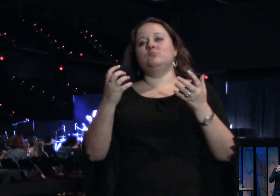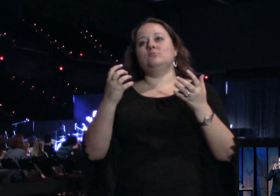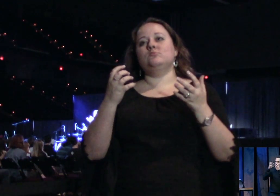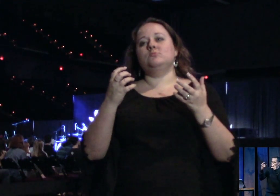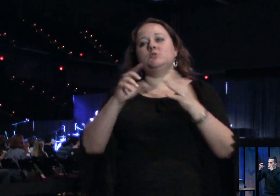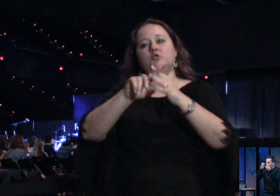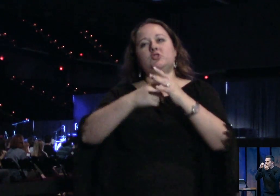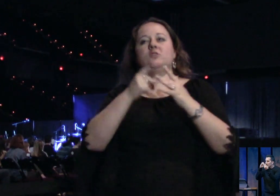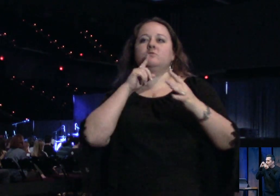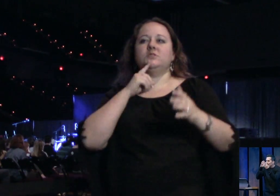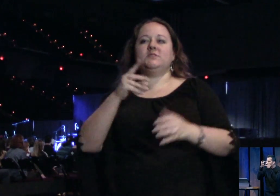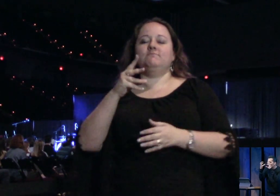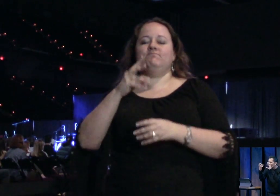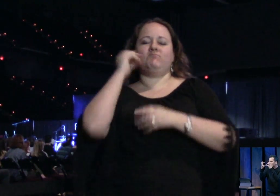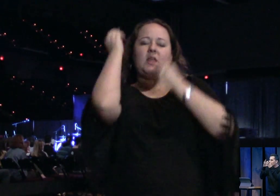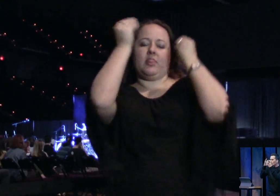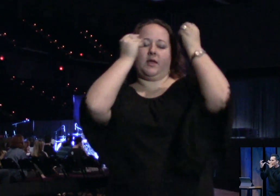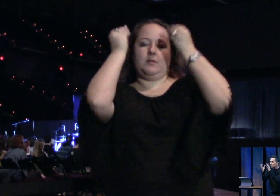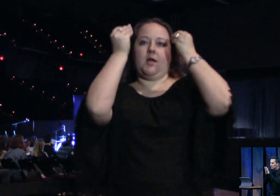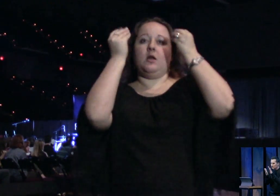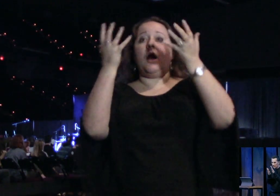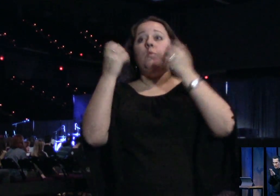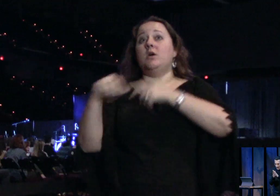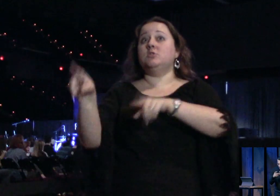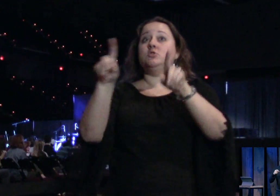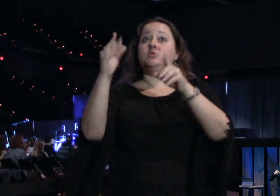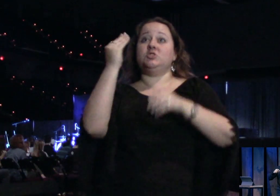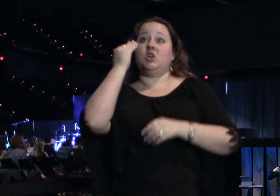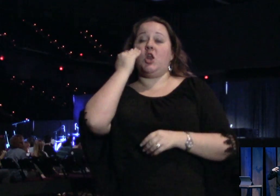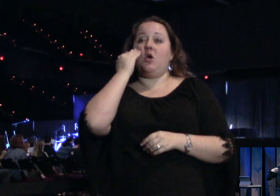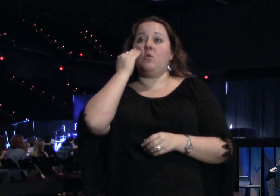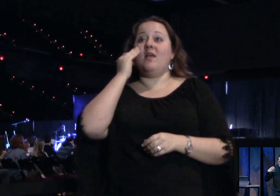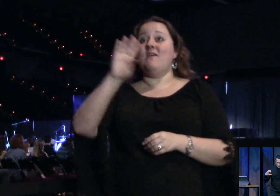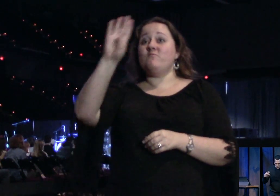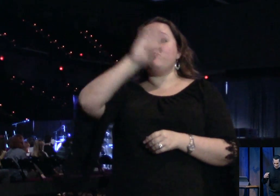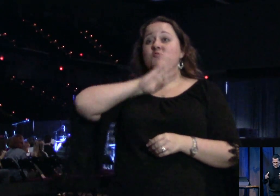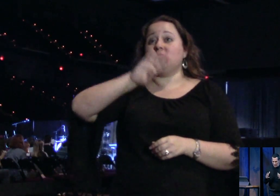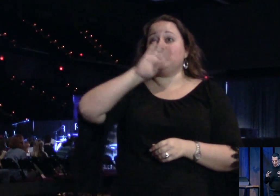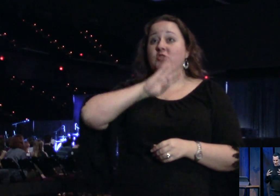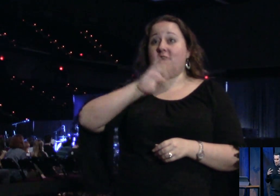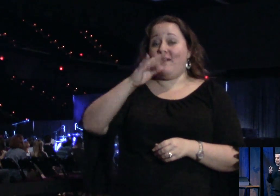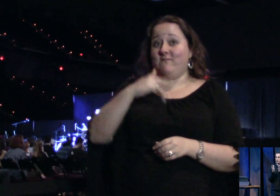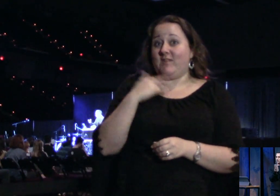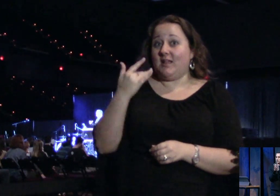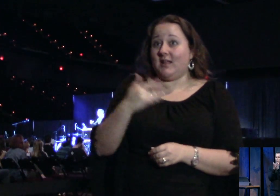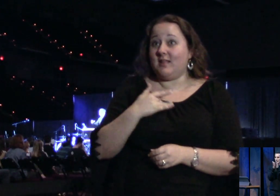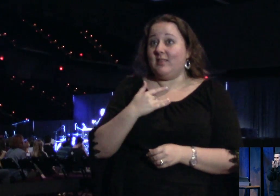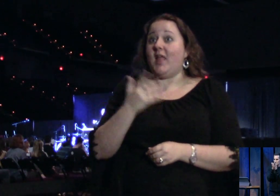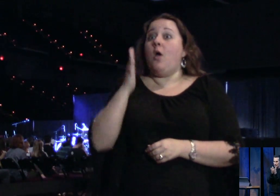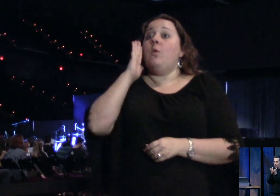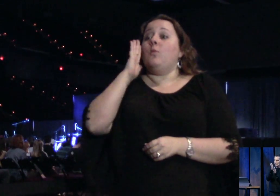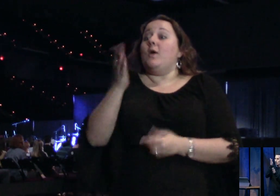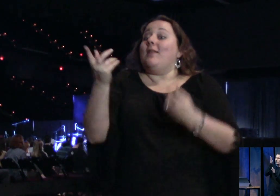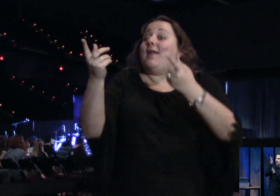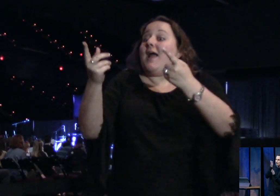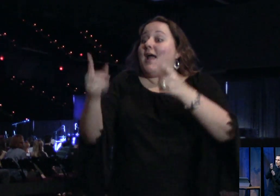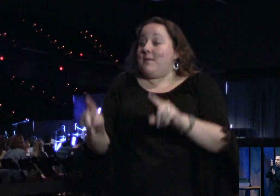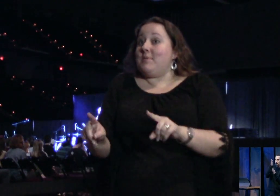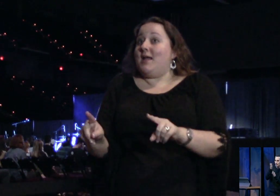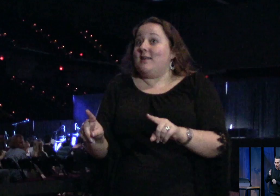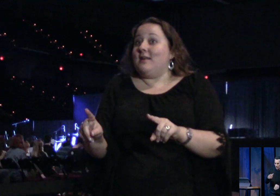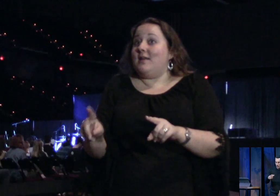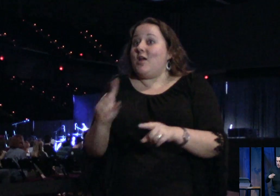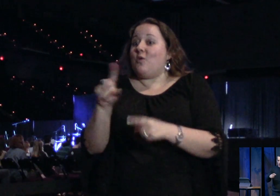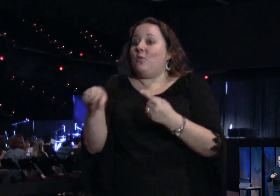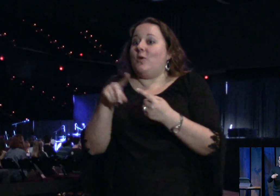Here's what I want you to kind of get intimately acquainted with tonight. I want you to know that frustrating feeling that will